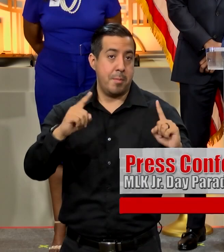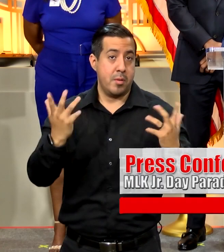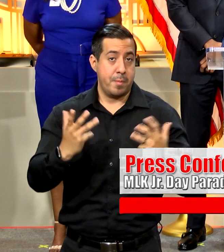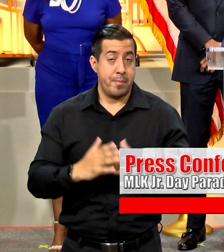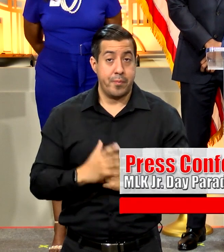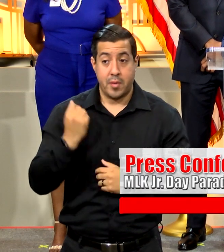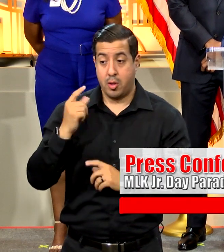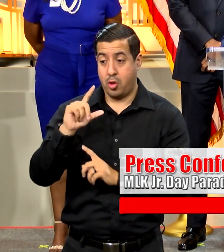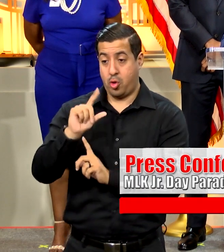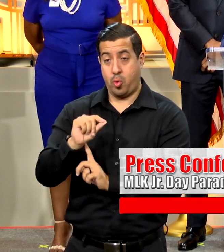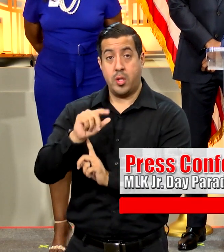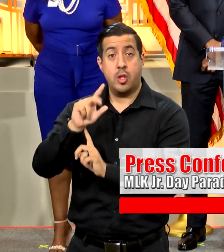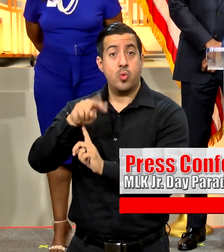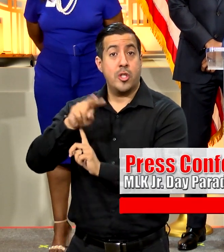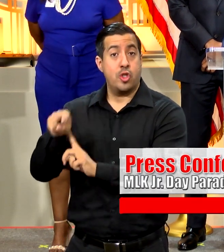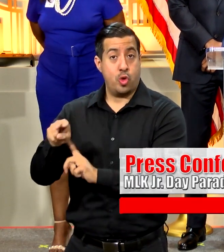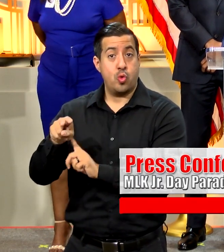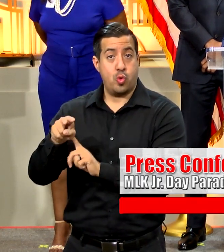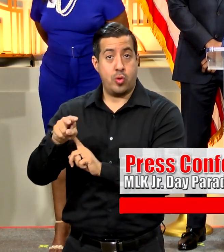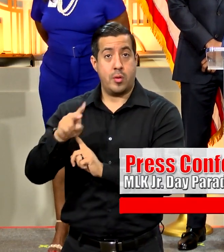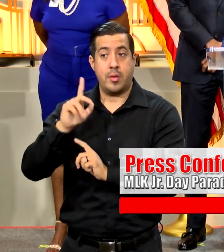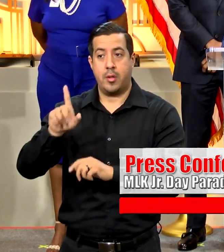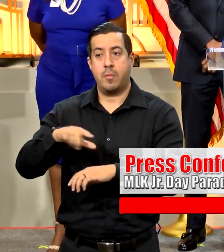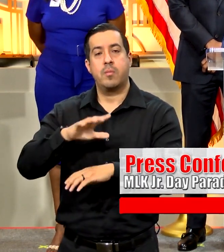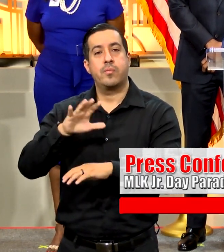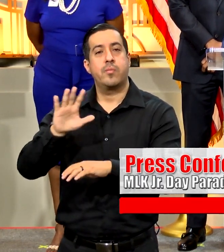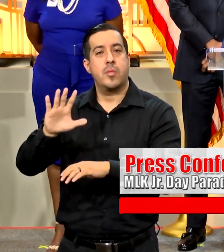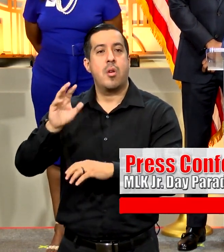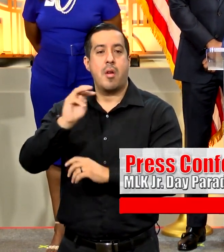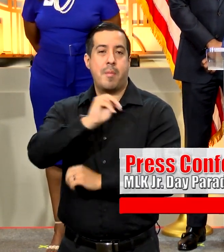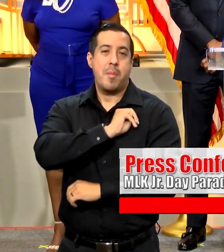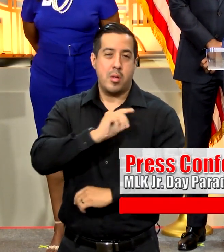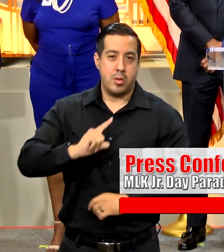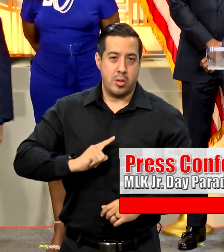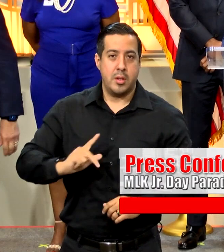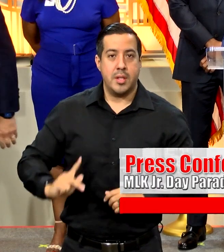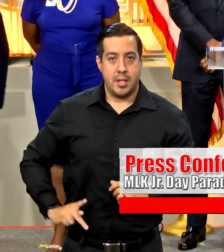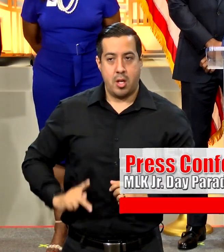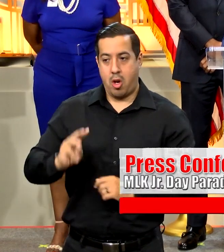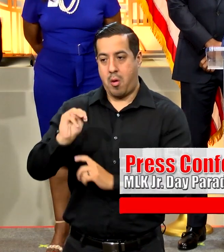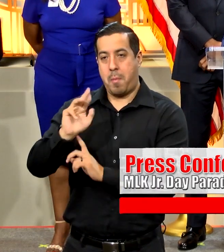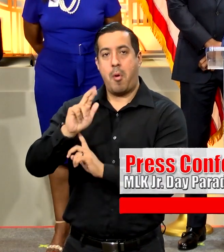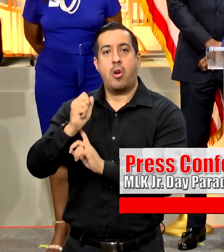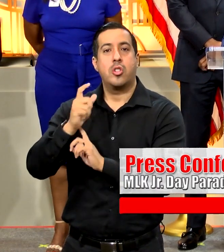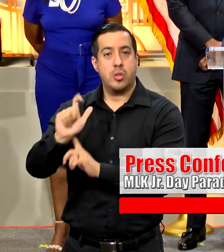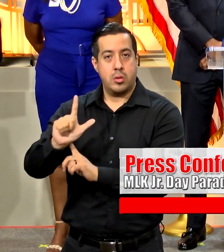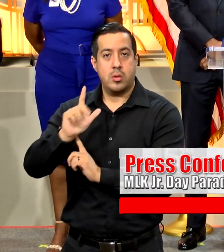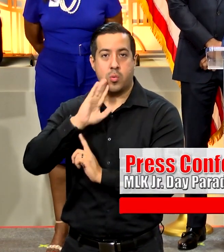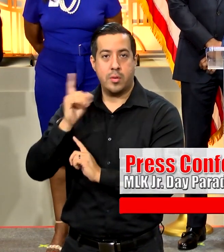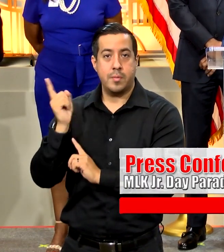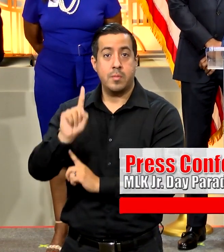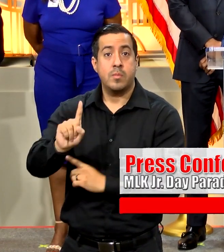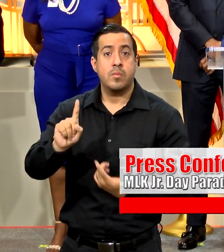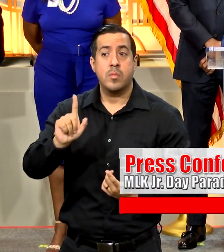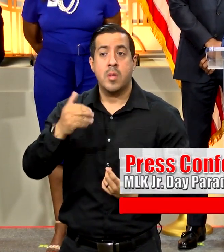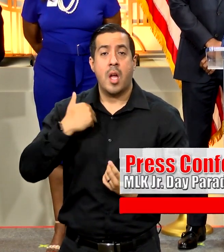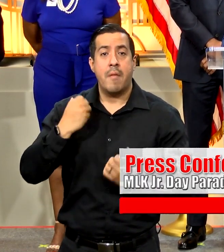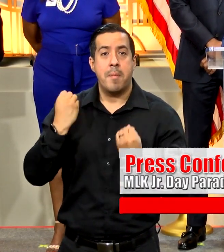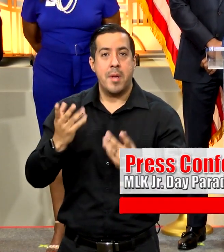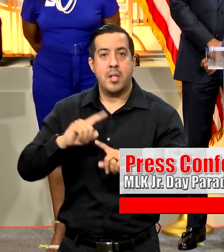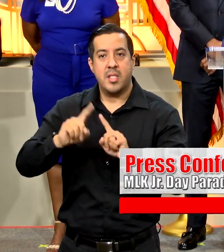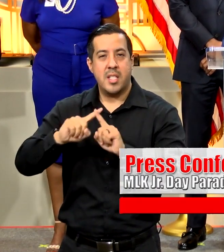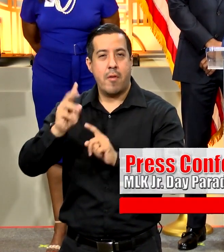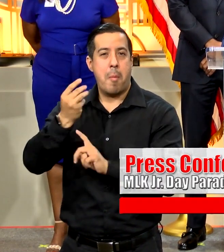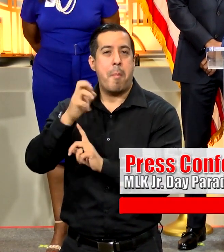the announcement of the 2022 original Martin Luther King Day Parade Grand Marshal. This parade has had a distinguished group of Grand Marshals